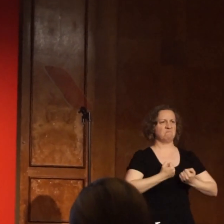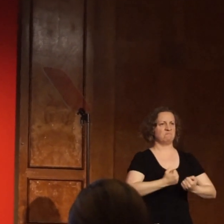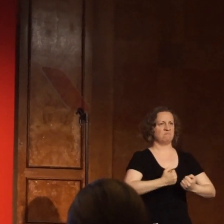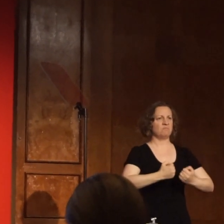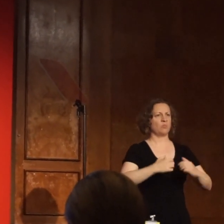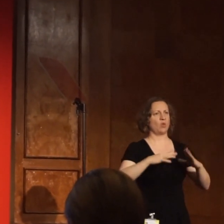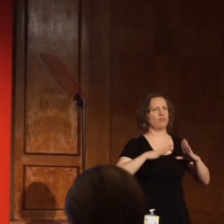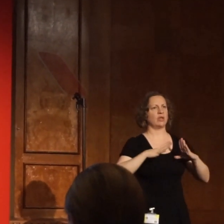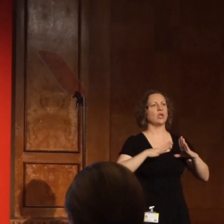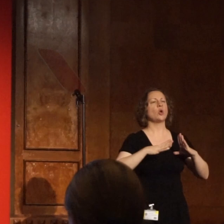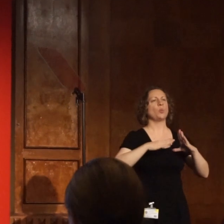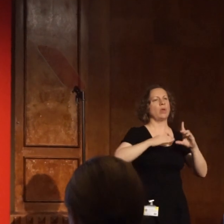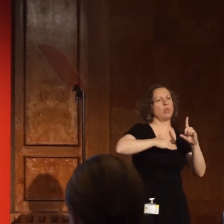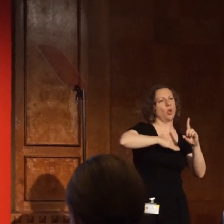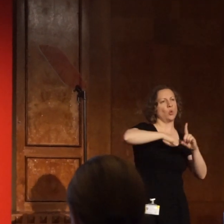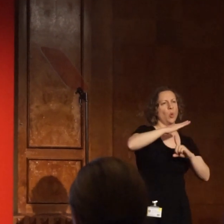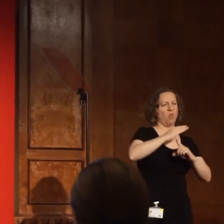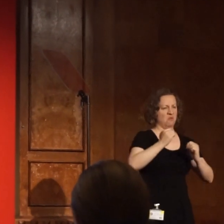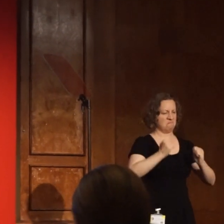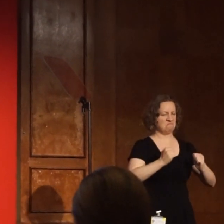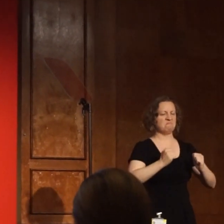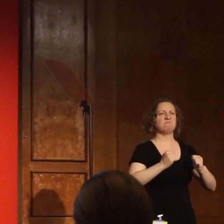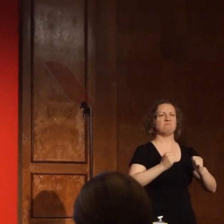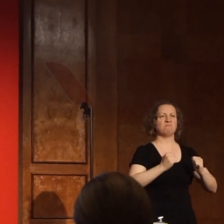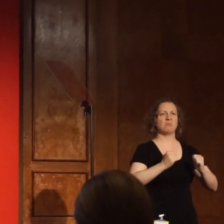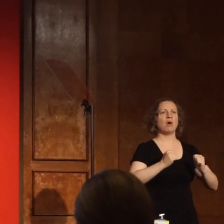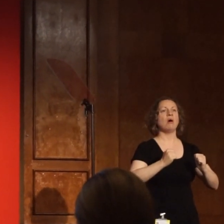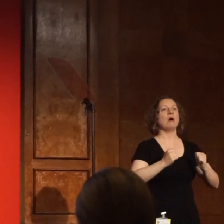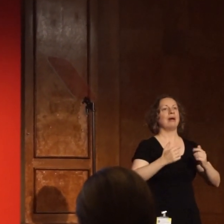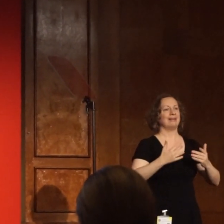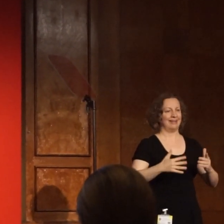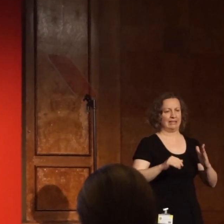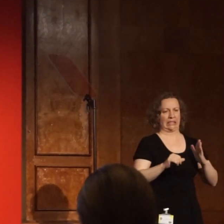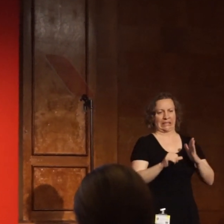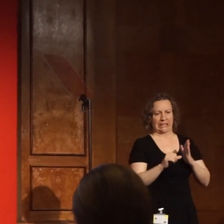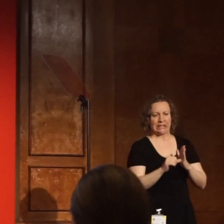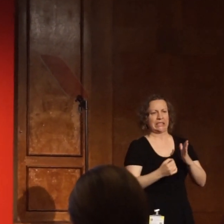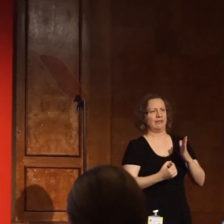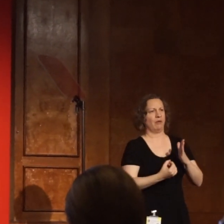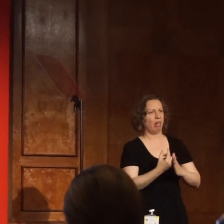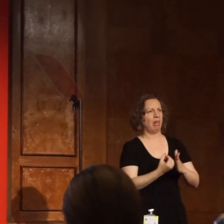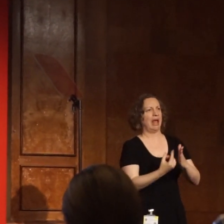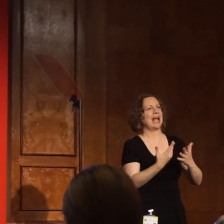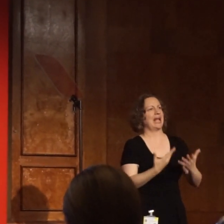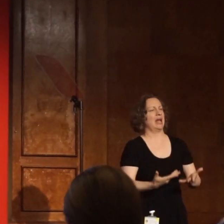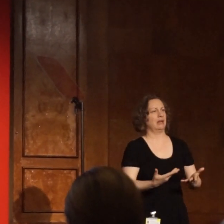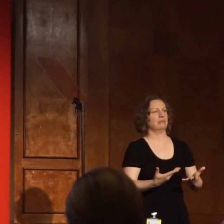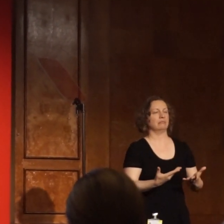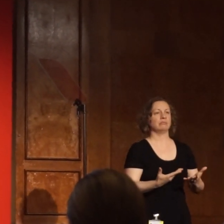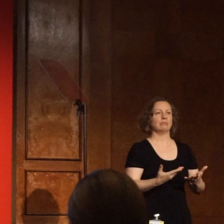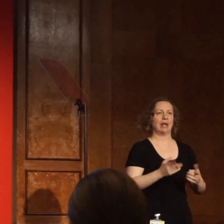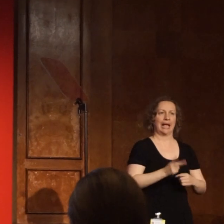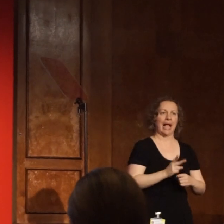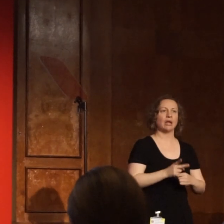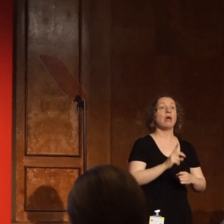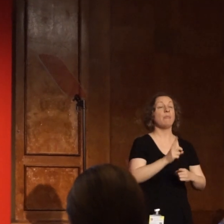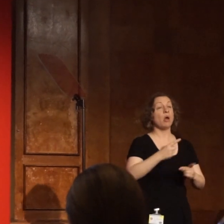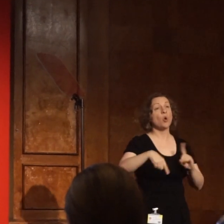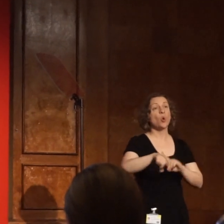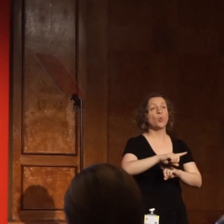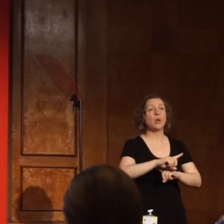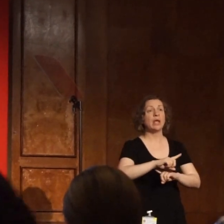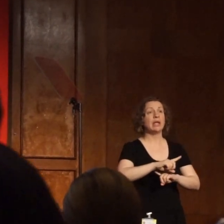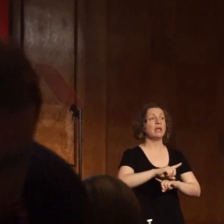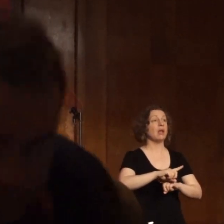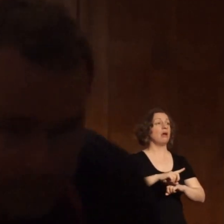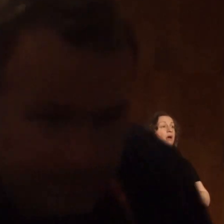lyrics. And these hard times again, in these streets of our city, but we won't take defeat, and